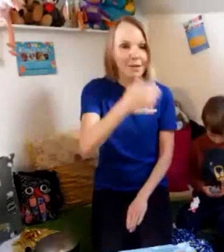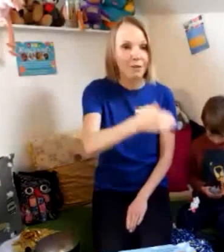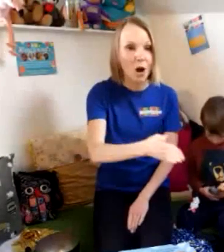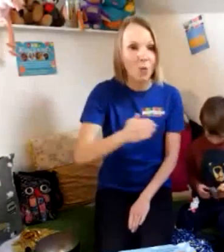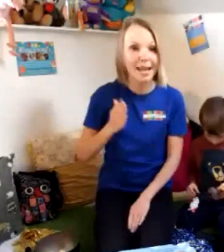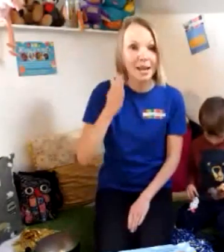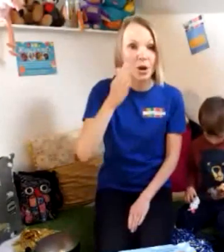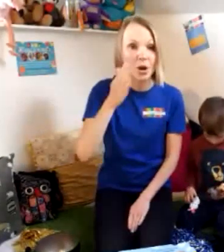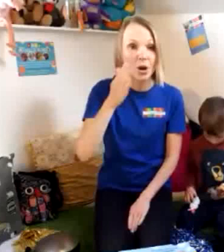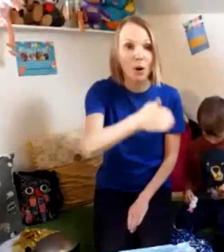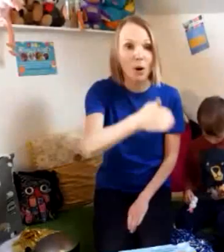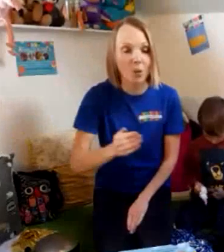way,